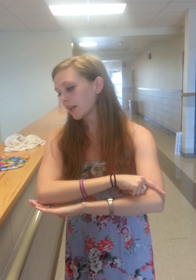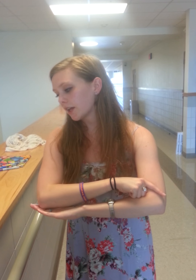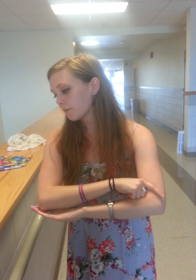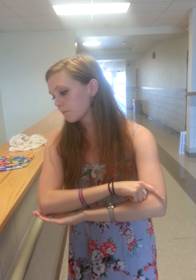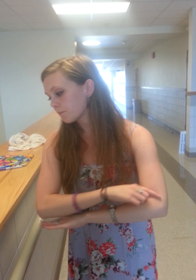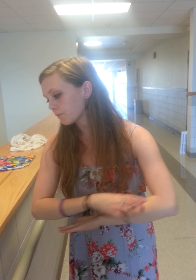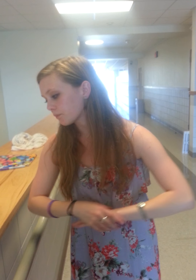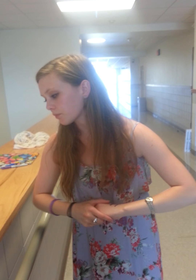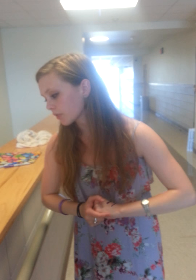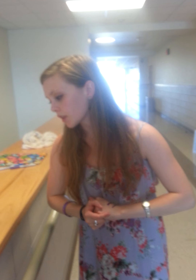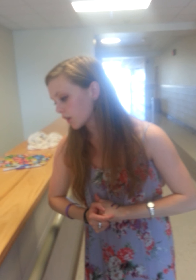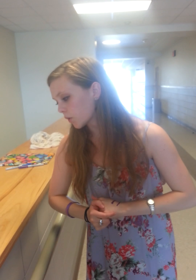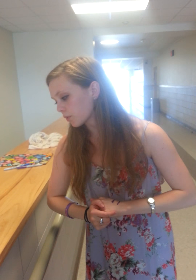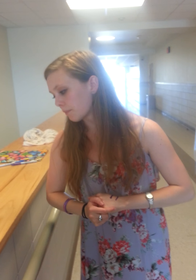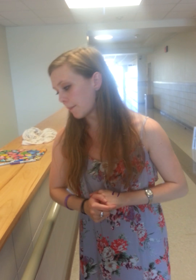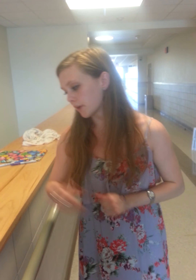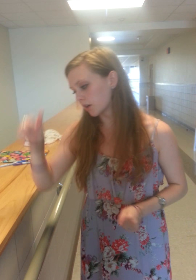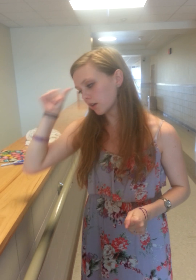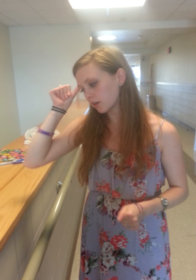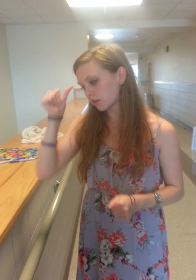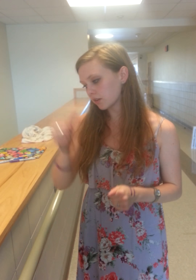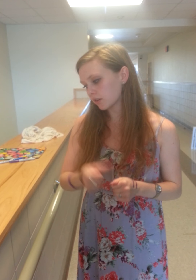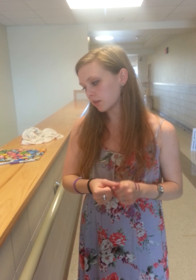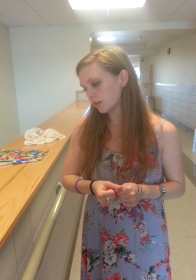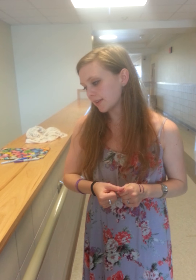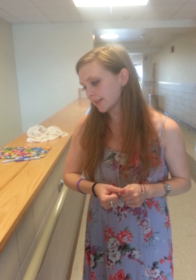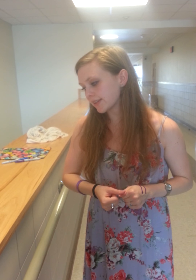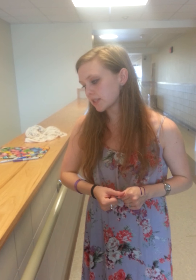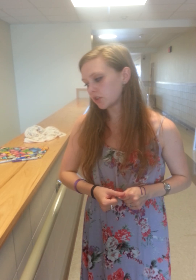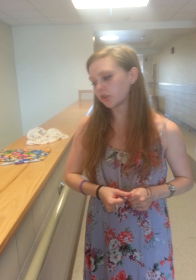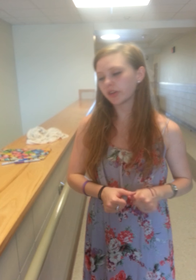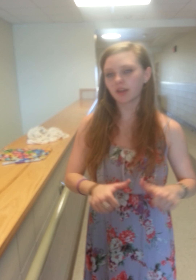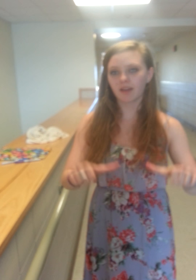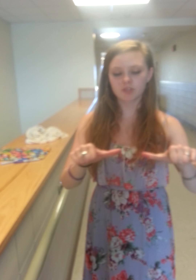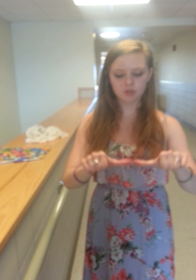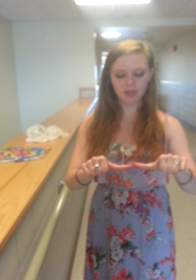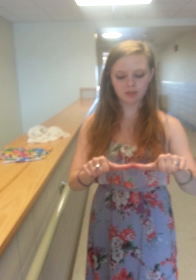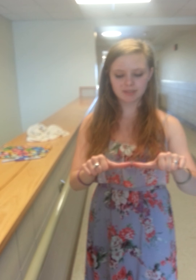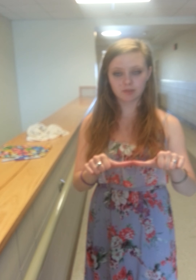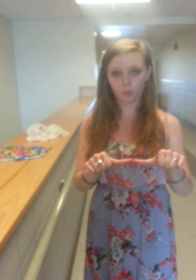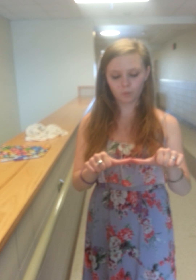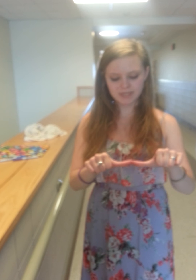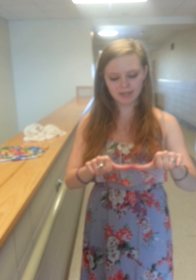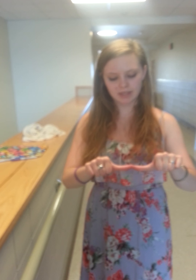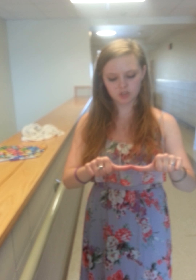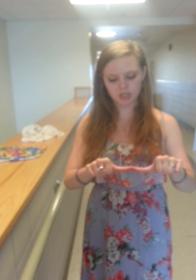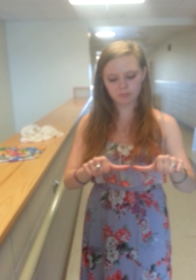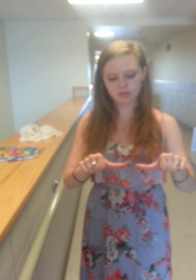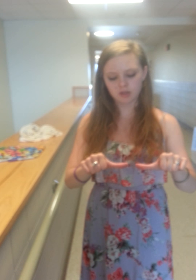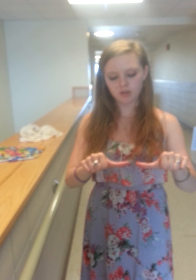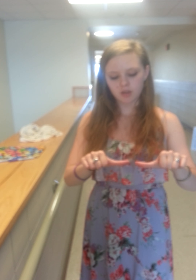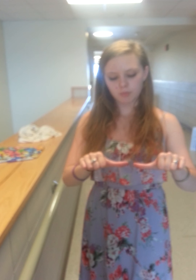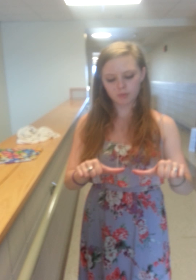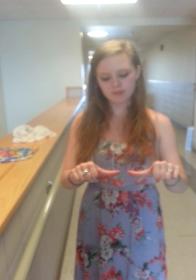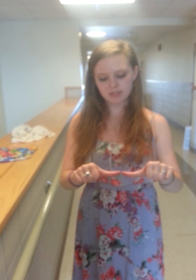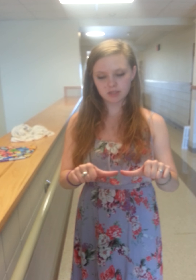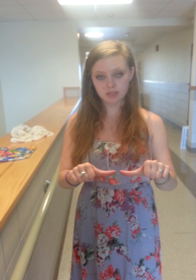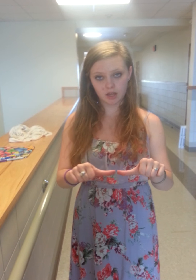day, remember, continue. You're going to have 10 hand shapes, palms facing down,